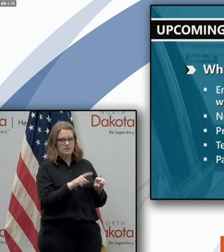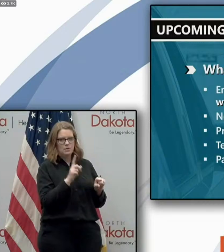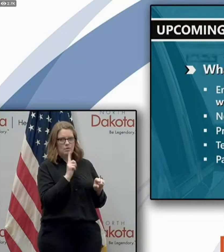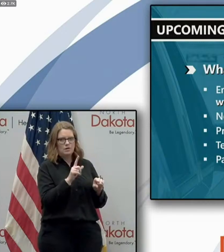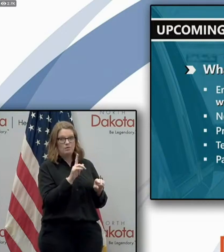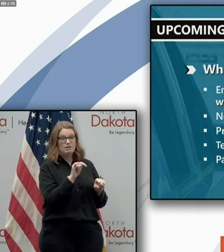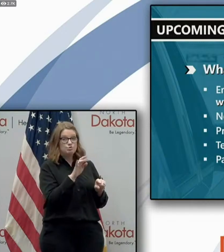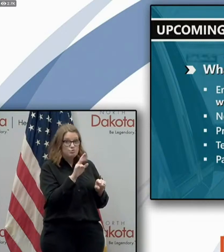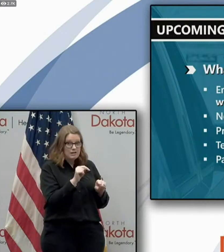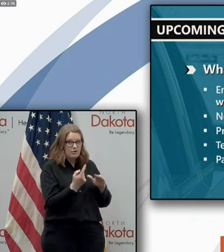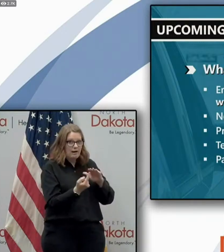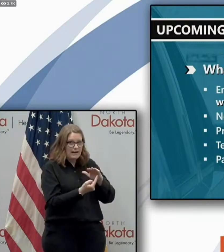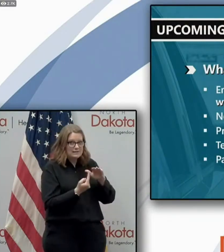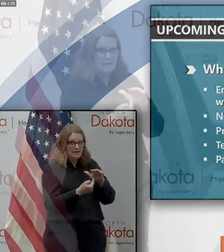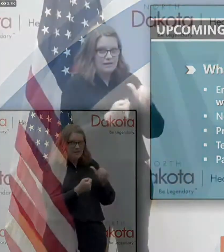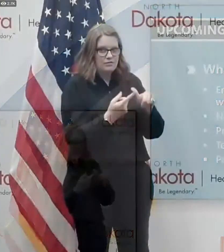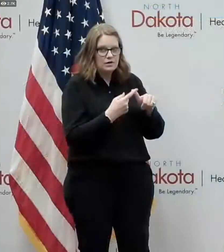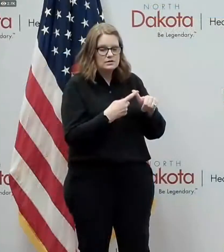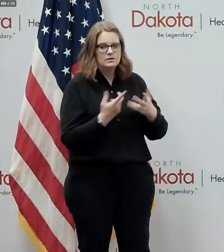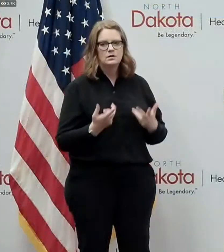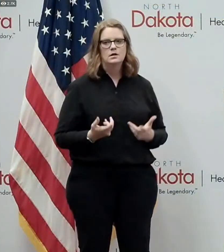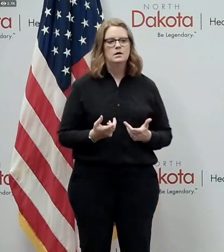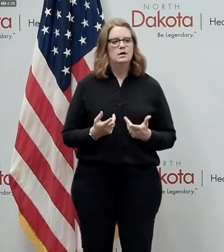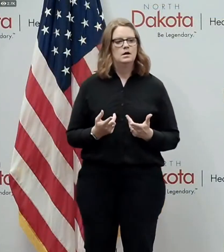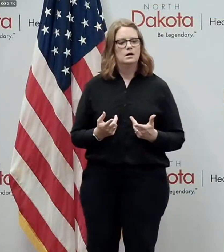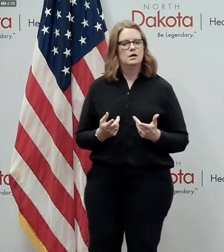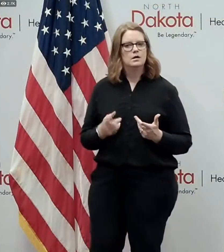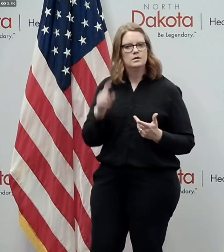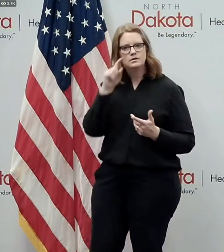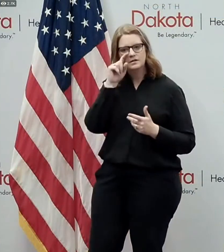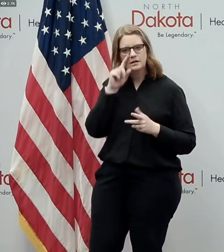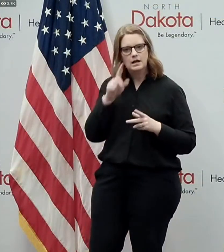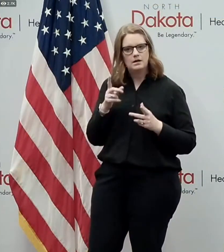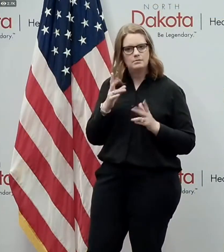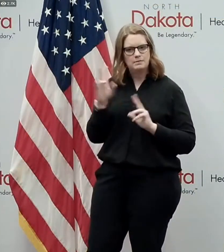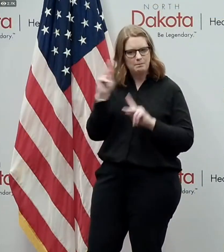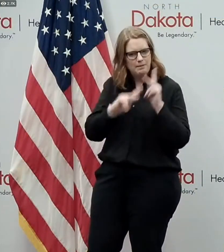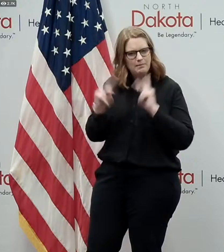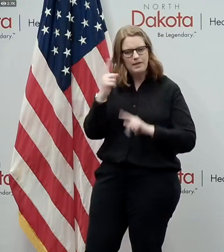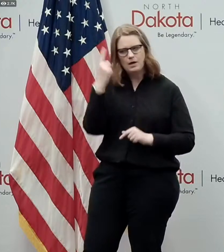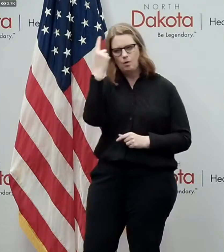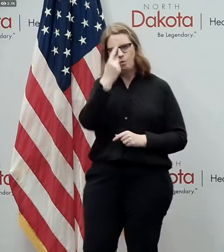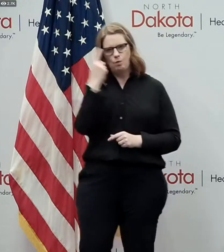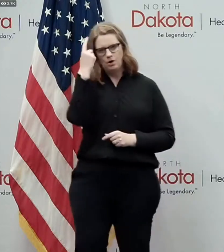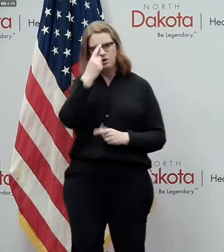isolate. For people who are wondering about the testing,